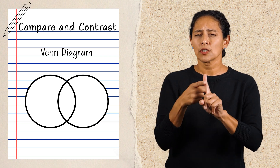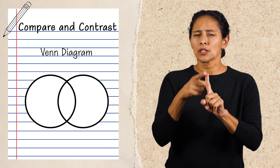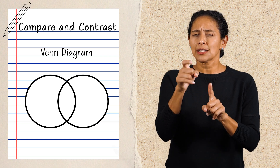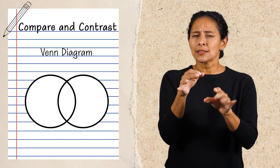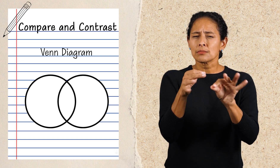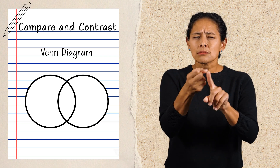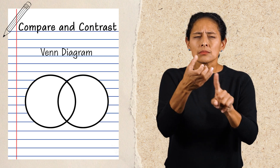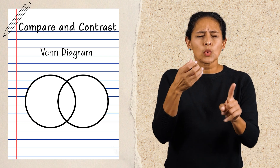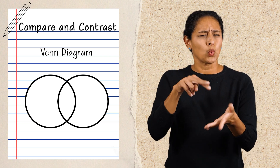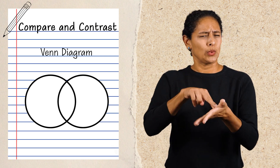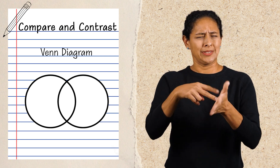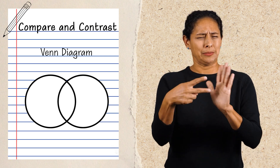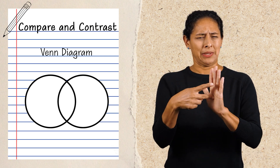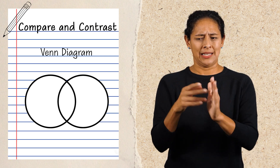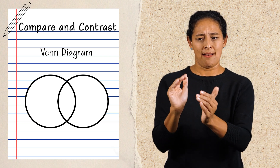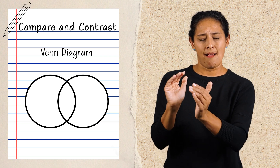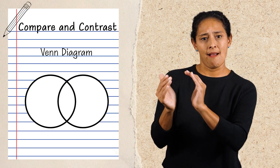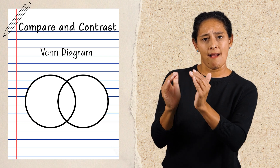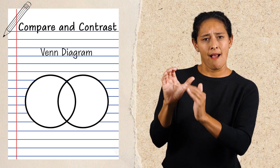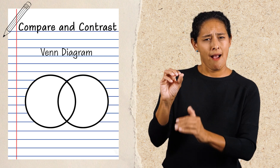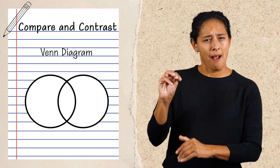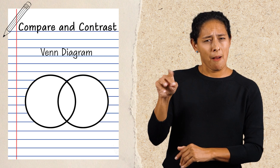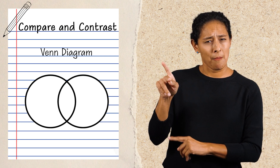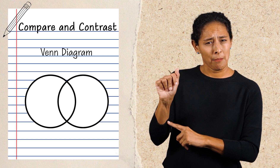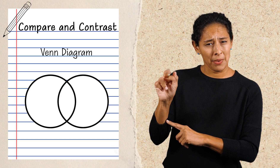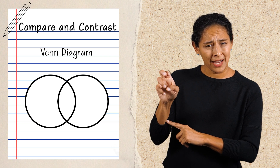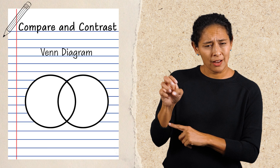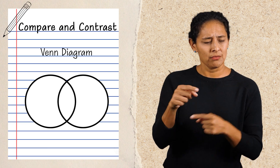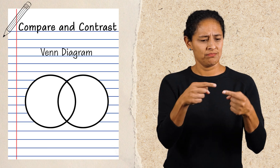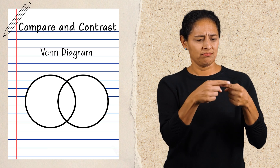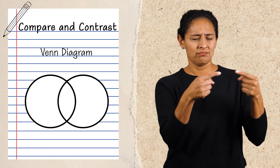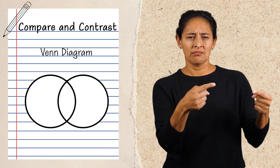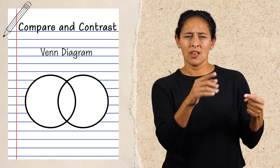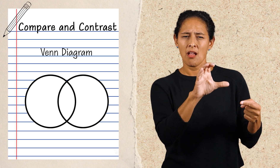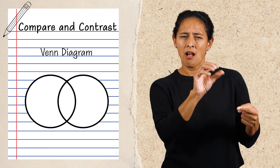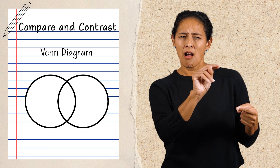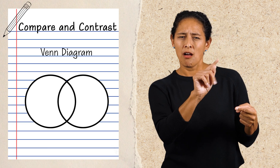diagram, we need to define what compare and contrast actually mean.